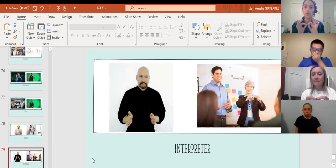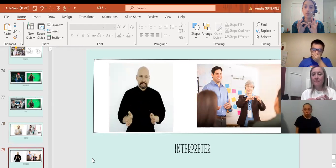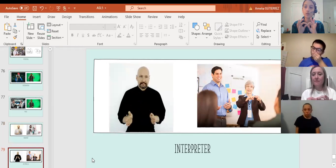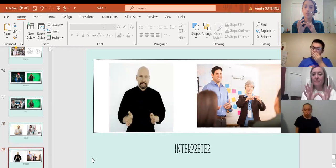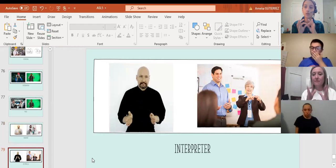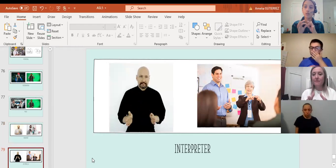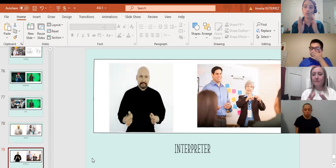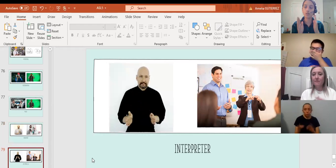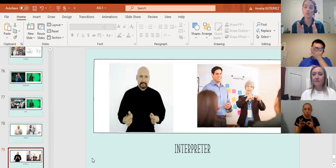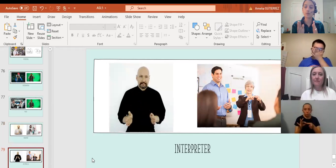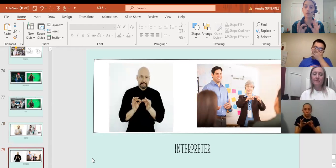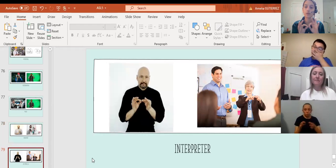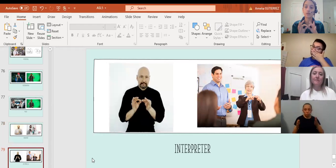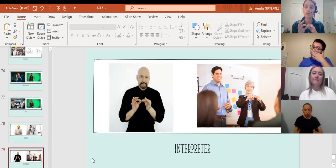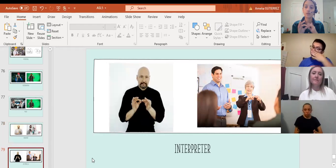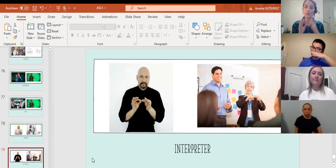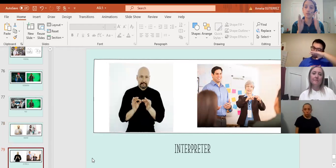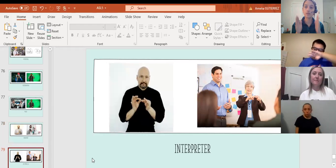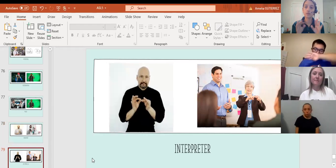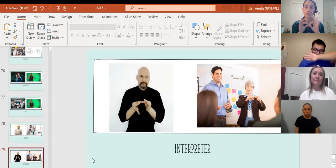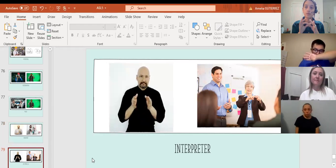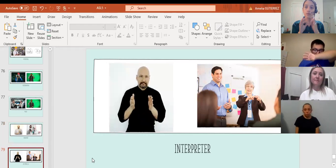Interpreter. Interpreter.